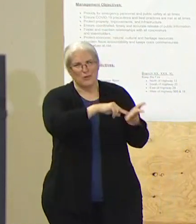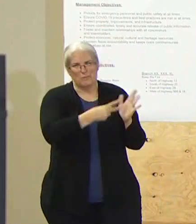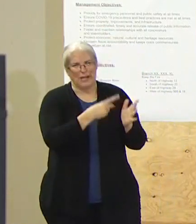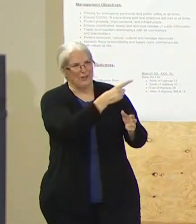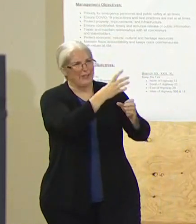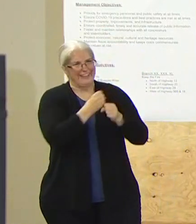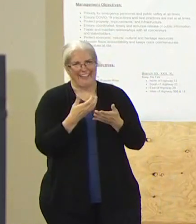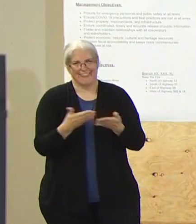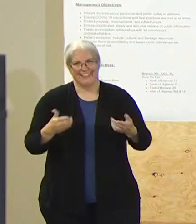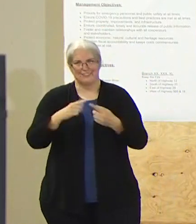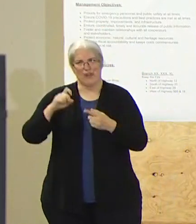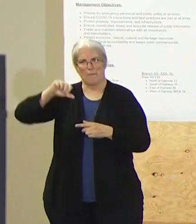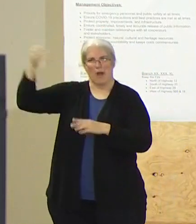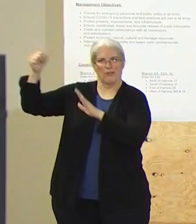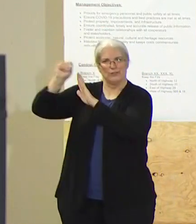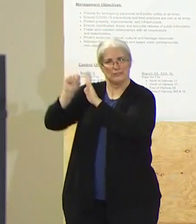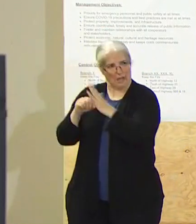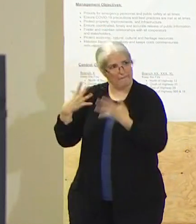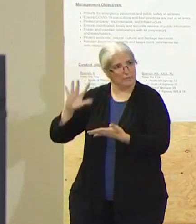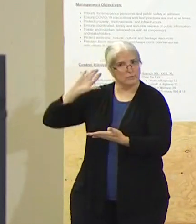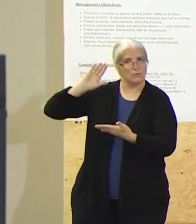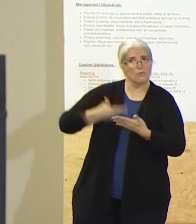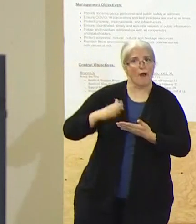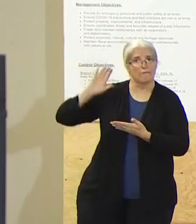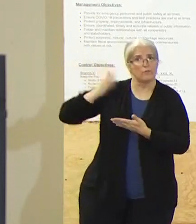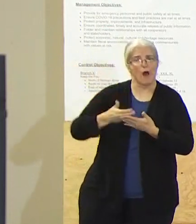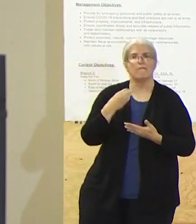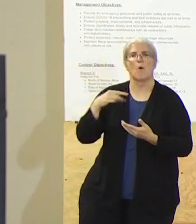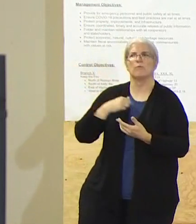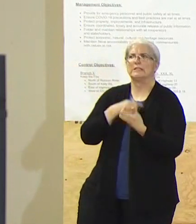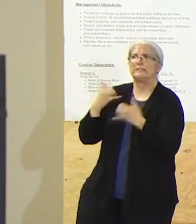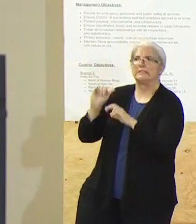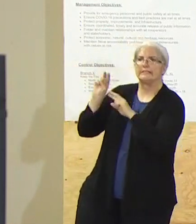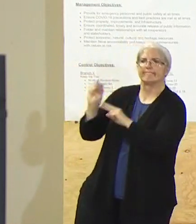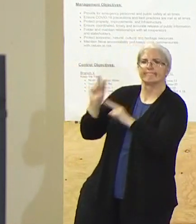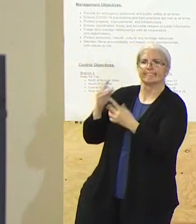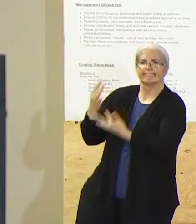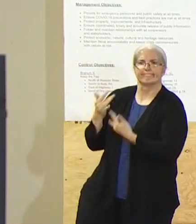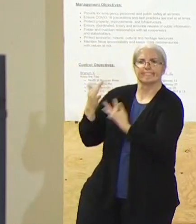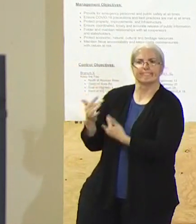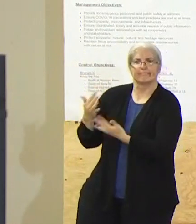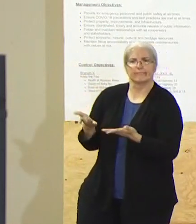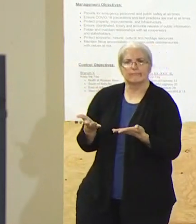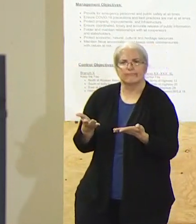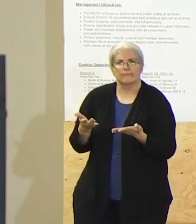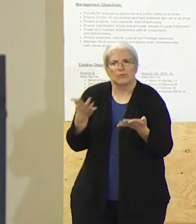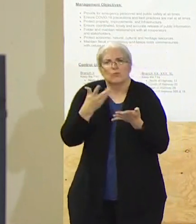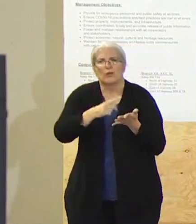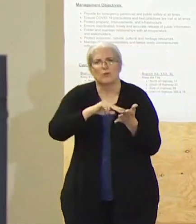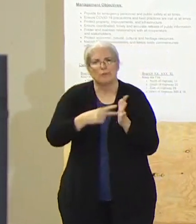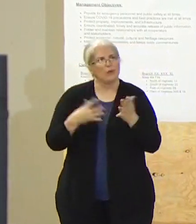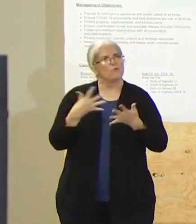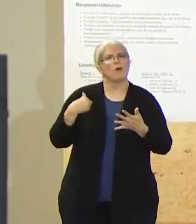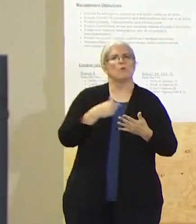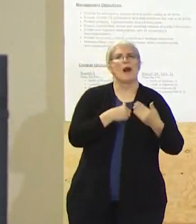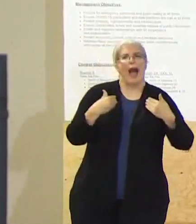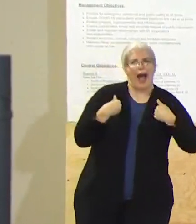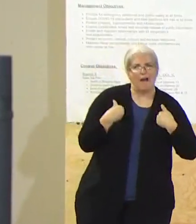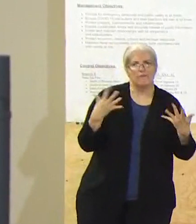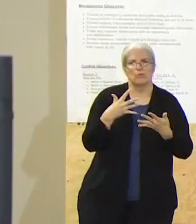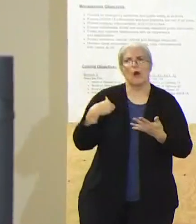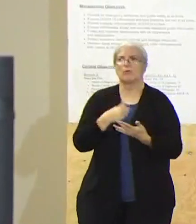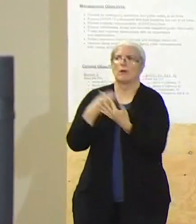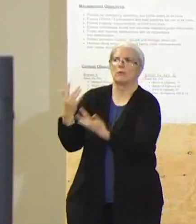we expecting them in the coming days? Exactly what's here and what's coming? So we have the